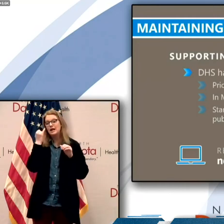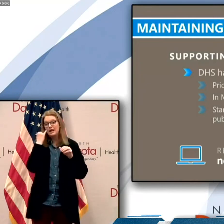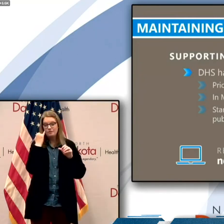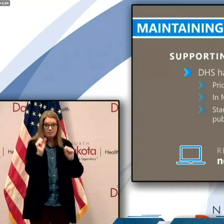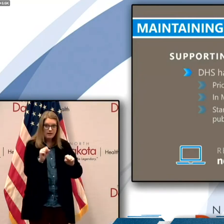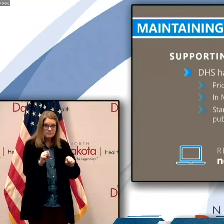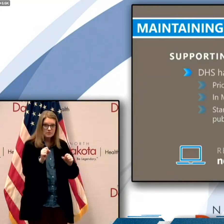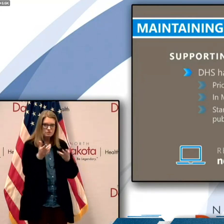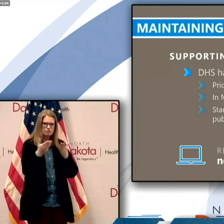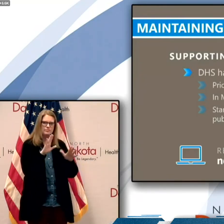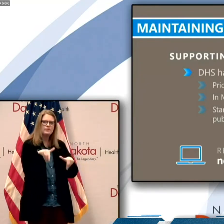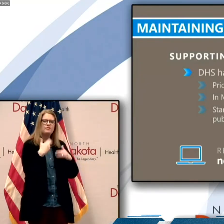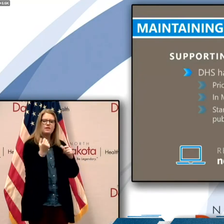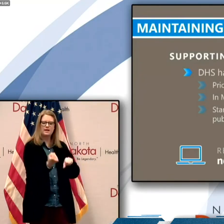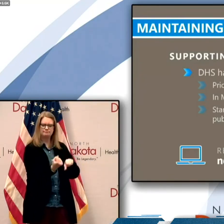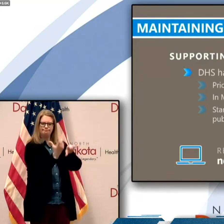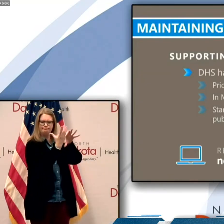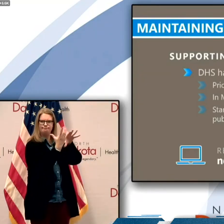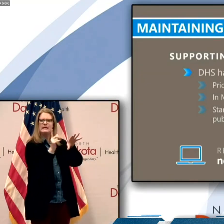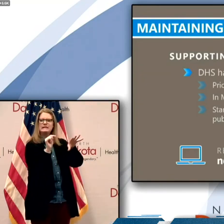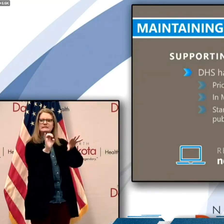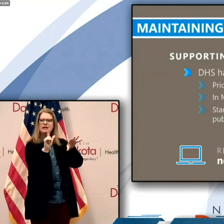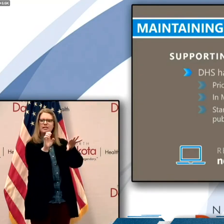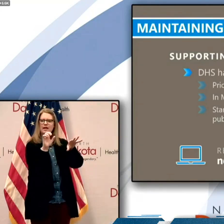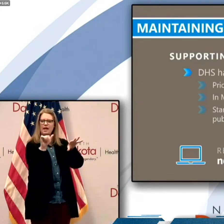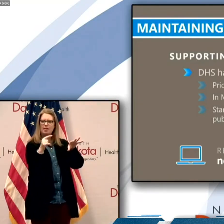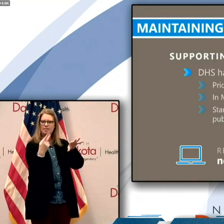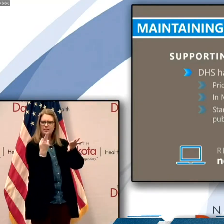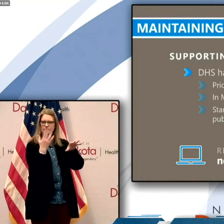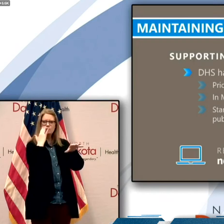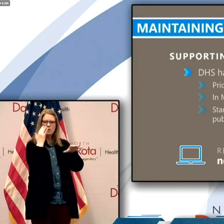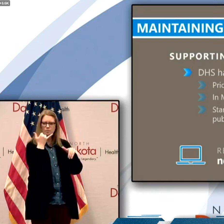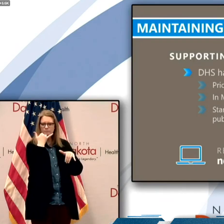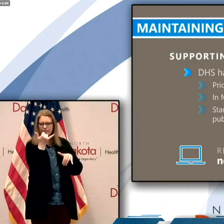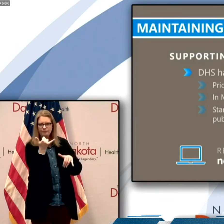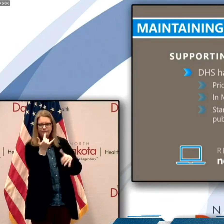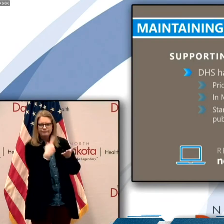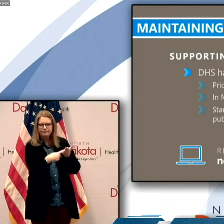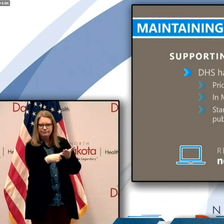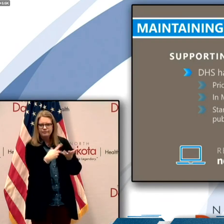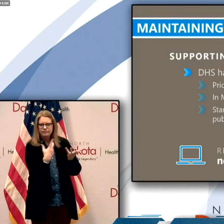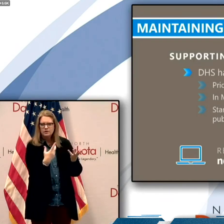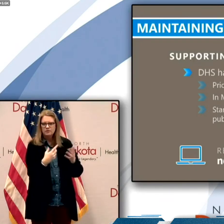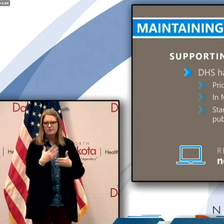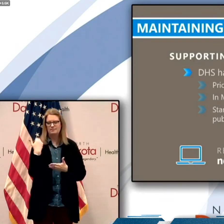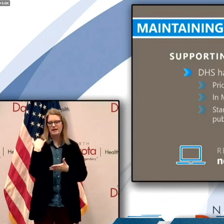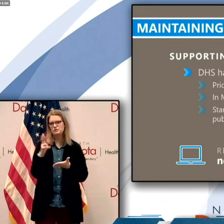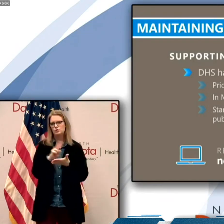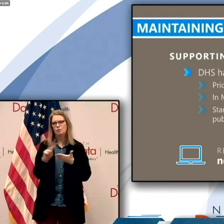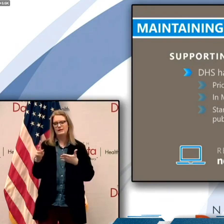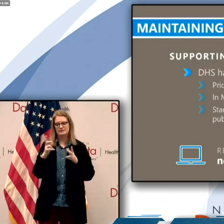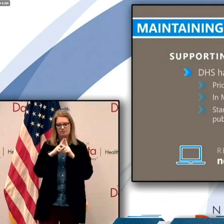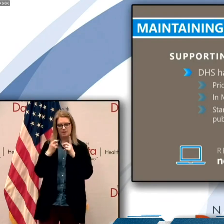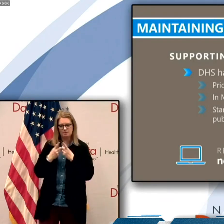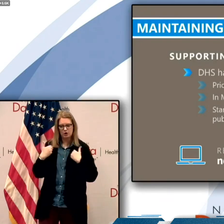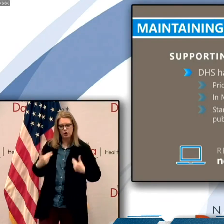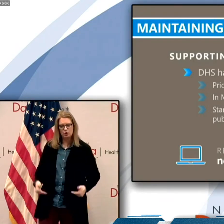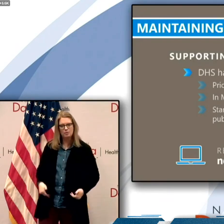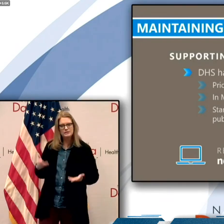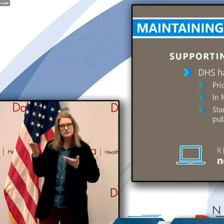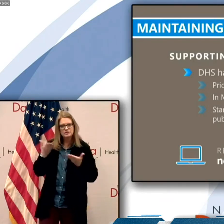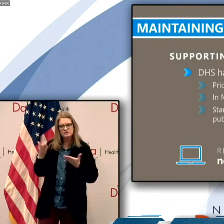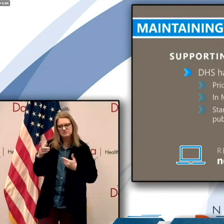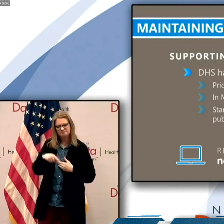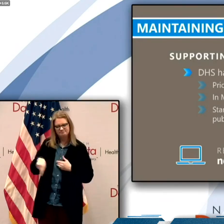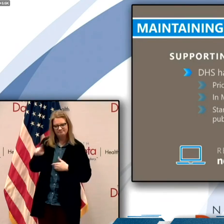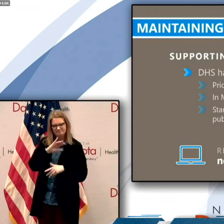by telehealth to allow for the social distancing recommendations. And over the last 2 weeks, the Department of Human Services team has developed